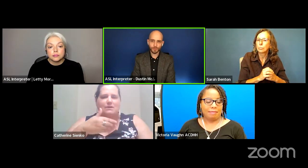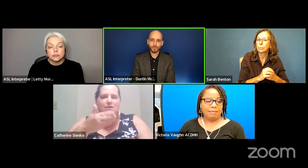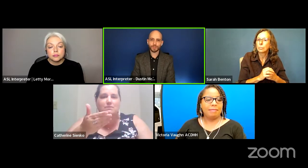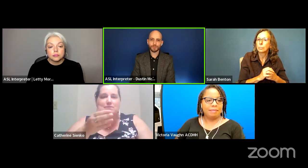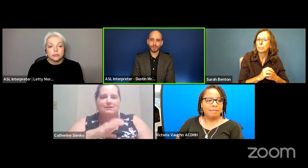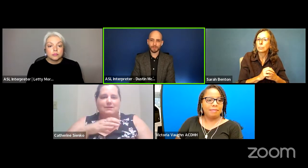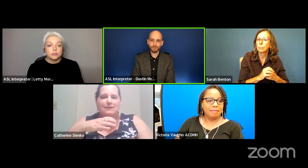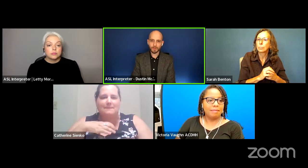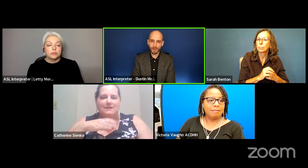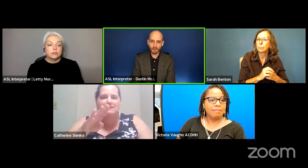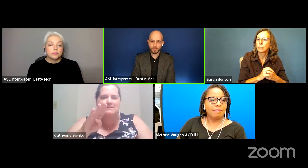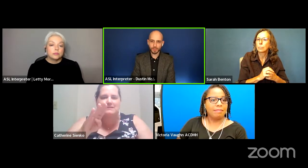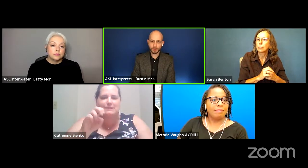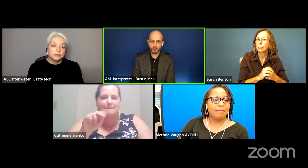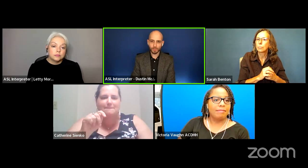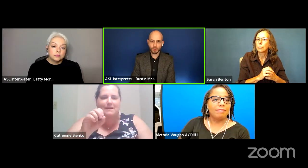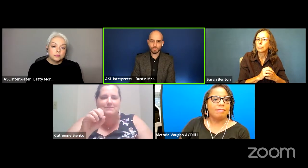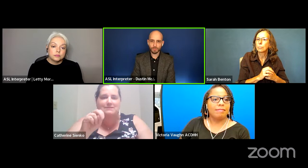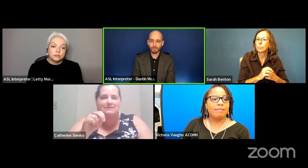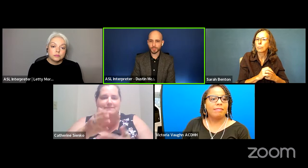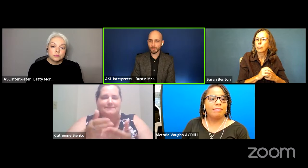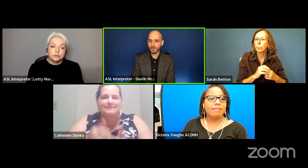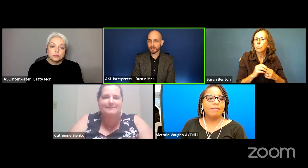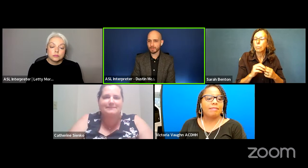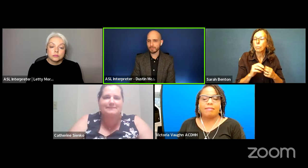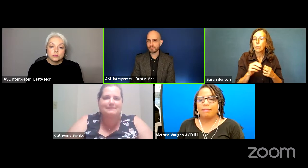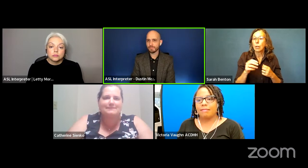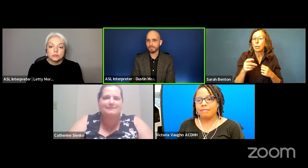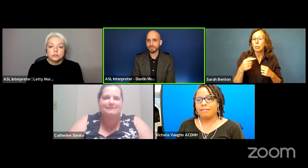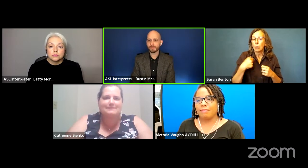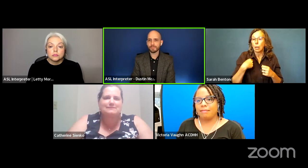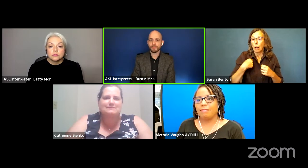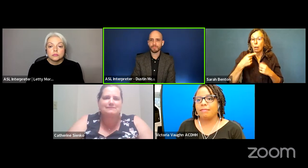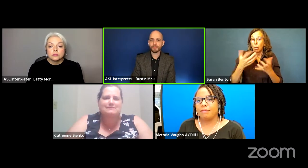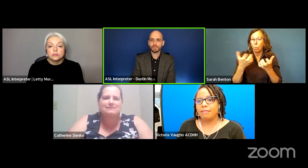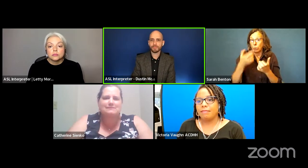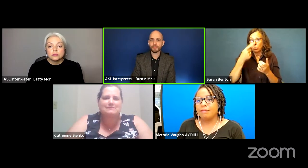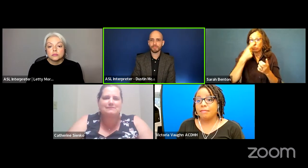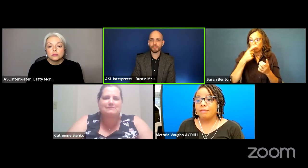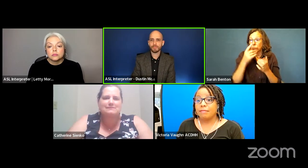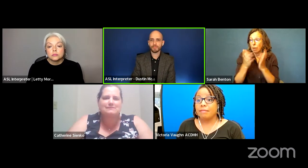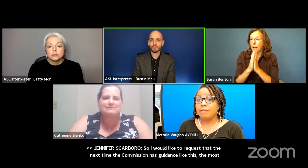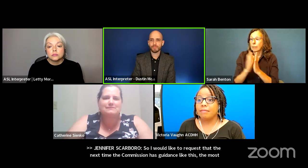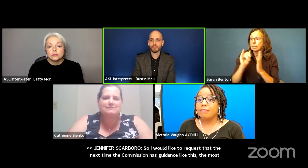Thank you so much for that feedback, Commissioner Scarborough. Commissioner Benton?